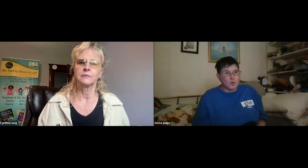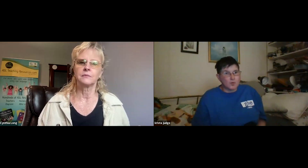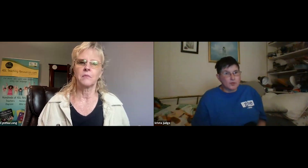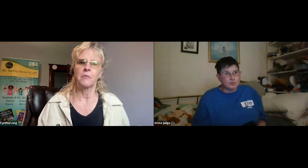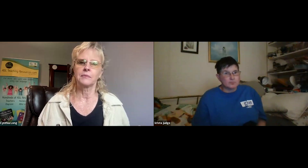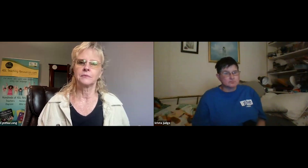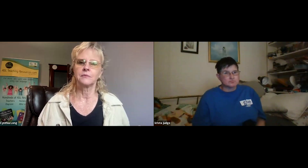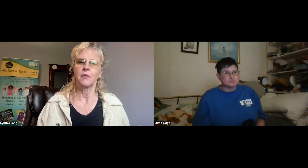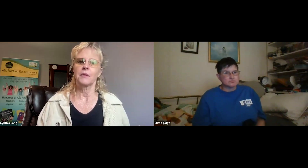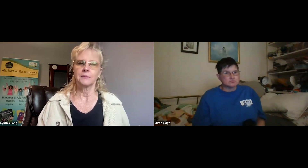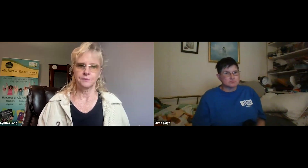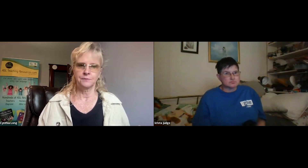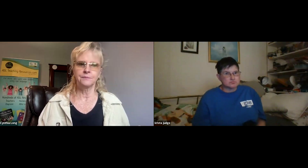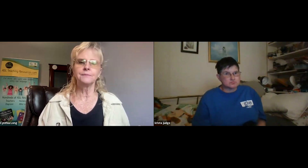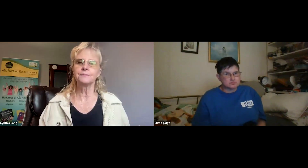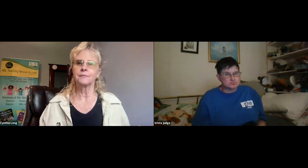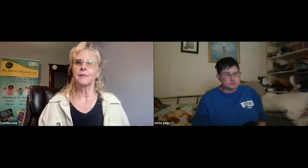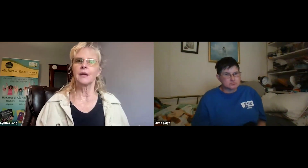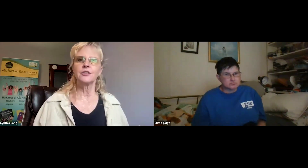Forward.